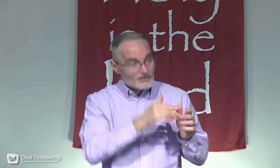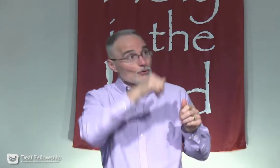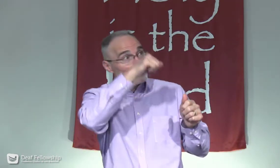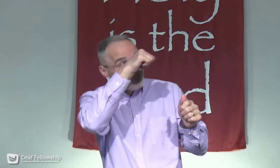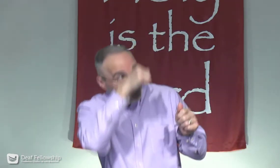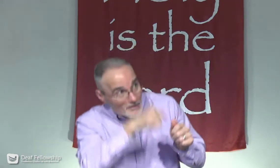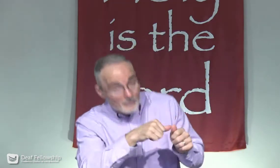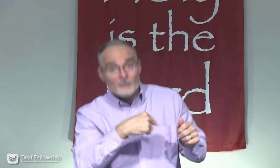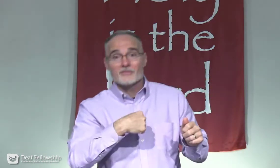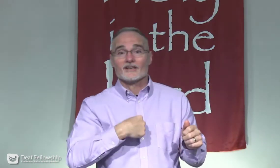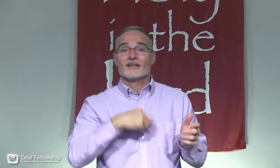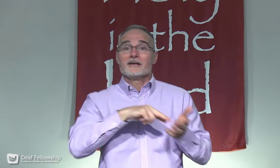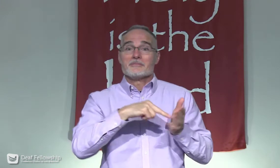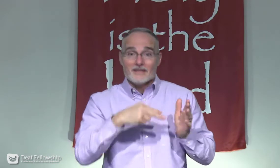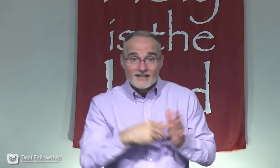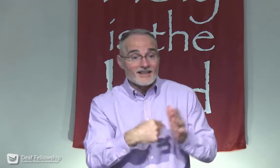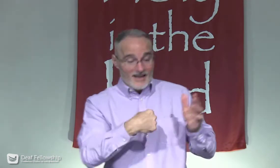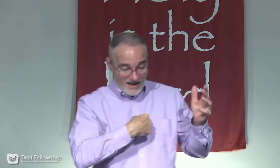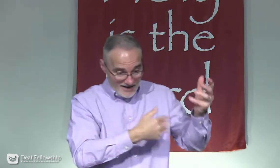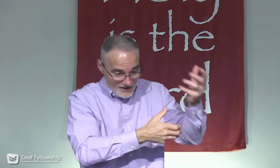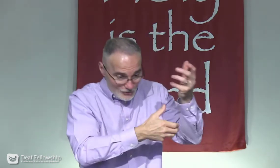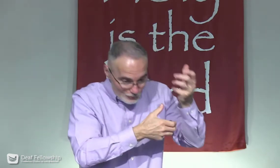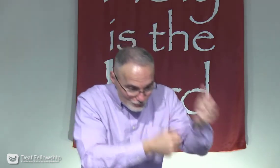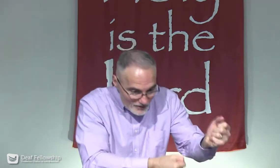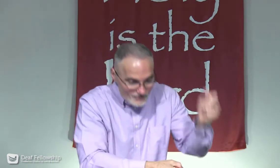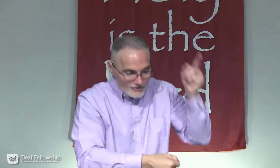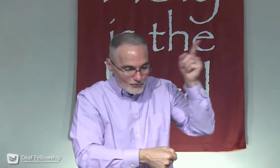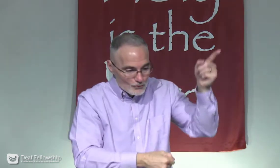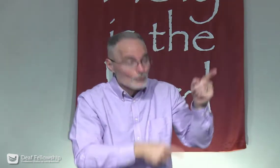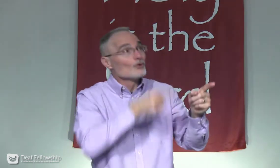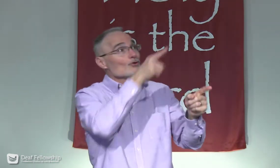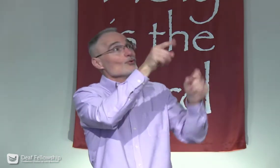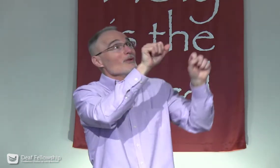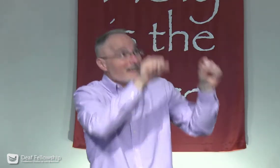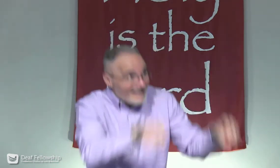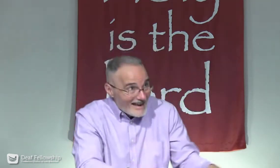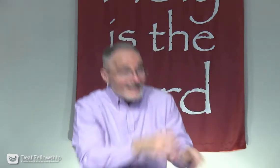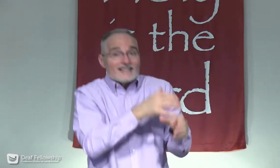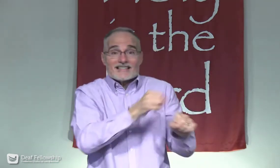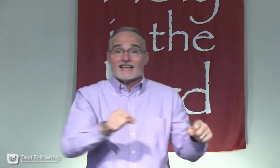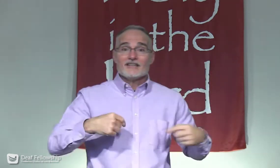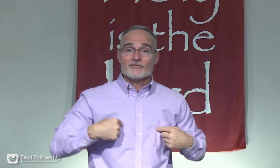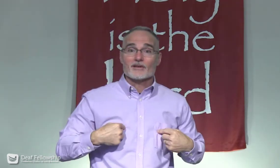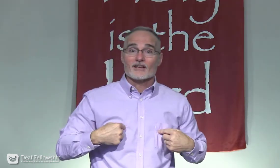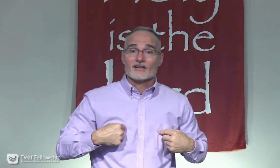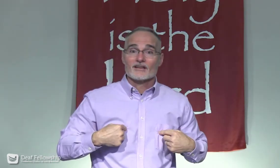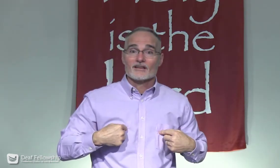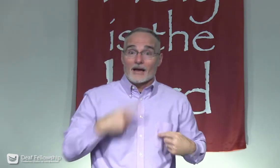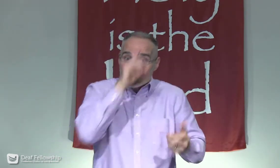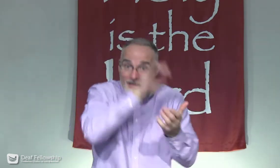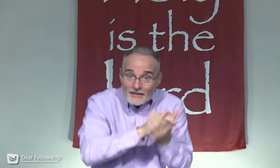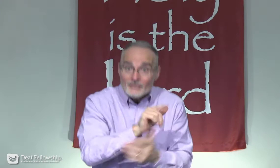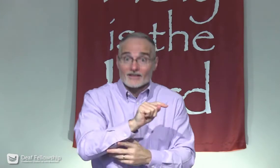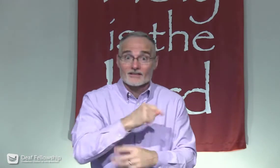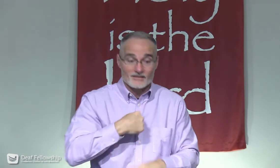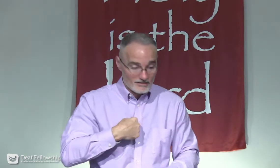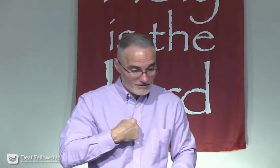And that's what he was asking. Jesus, remember me, meaning I trust you. You can save